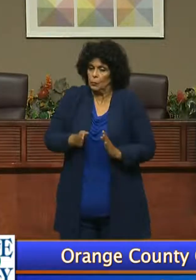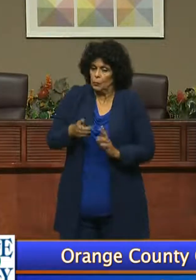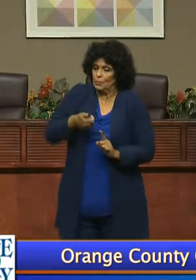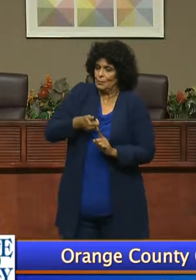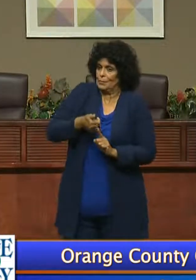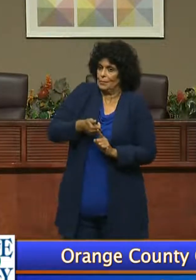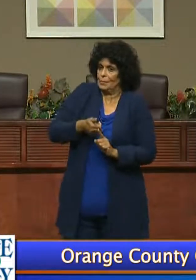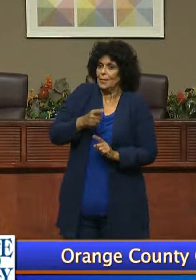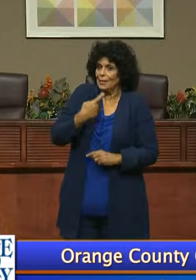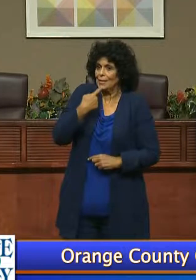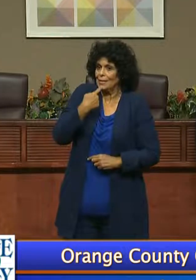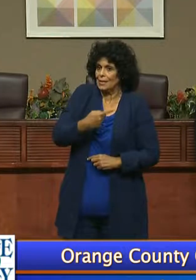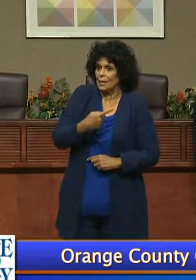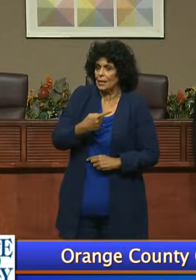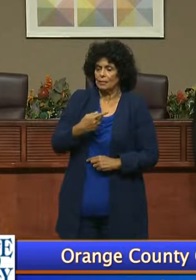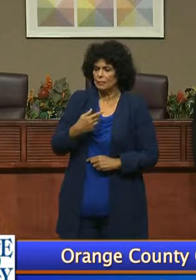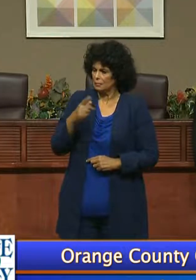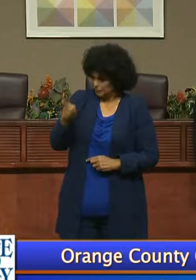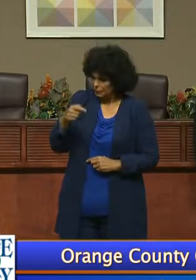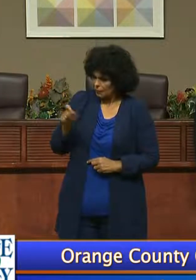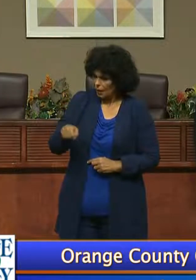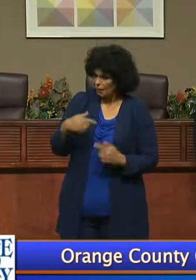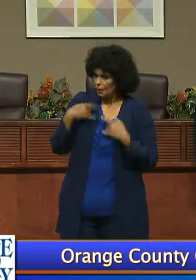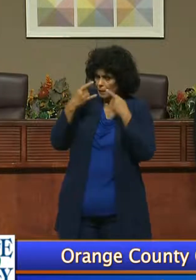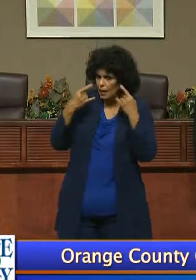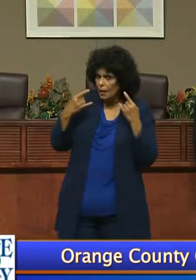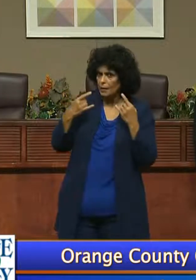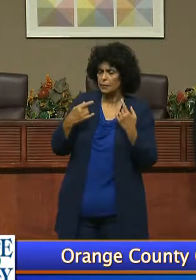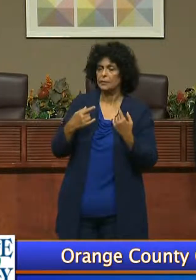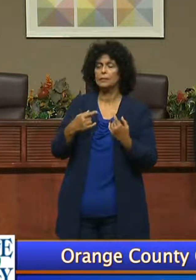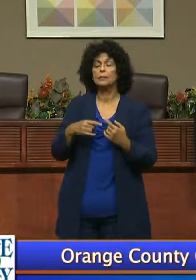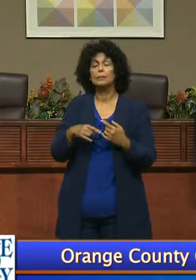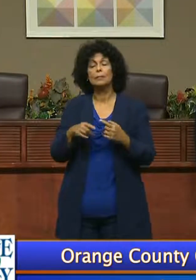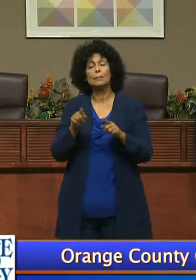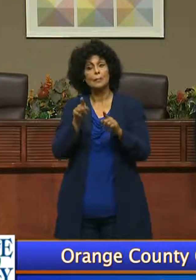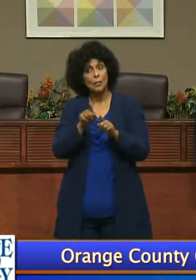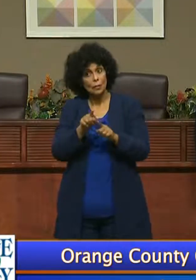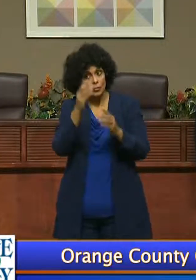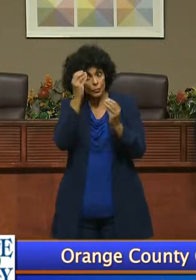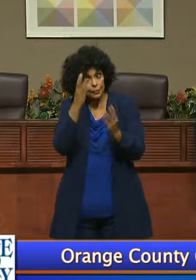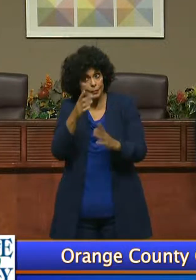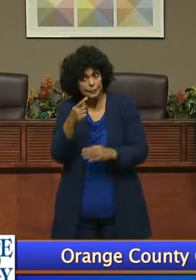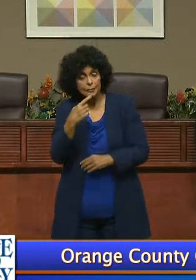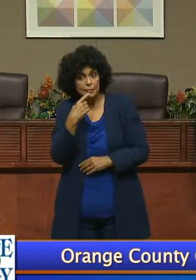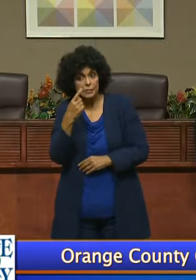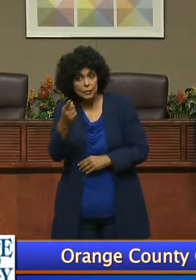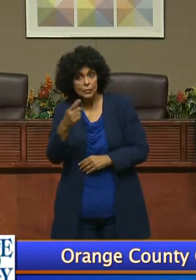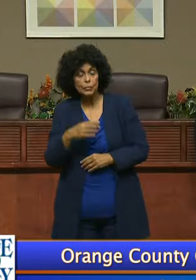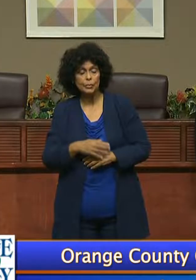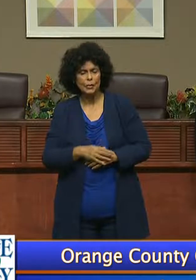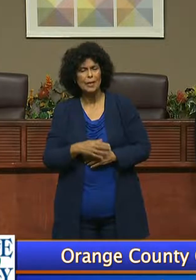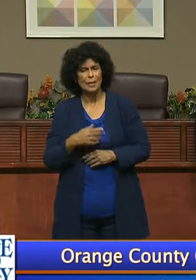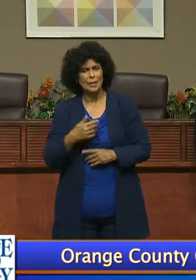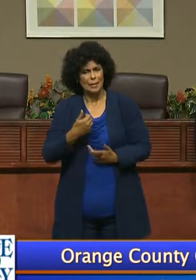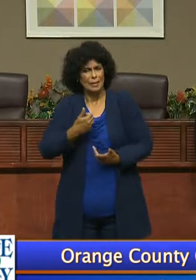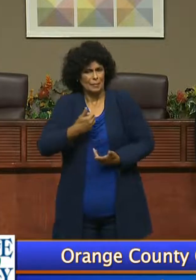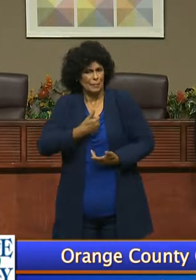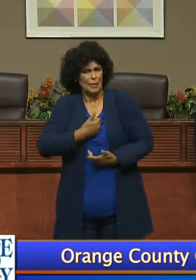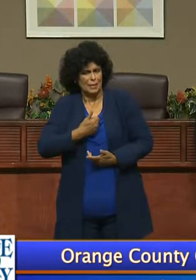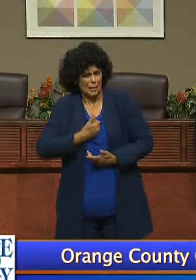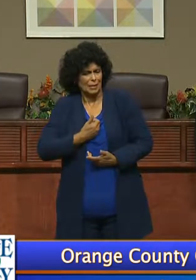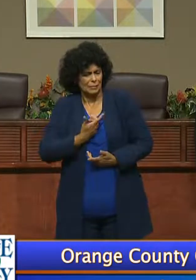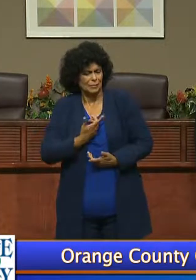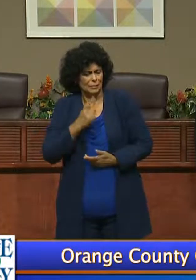necessity to have a mask on. But also, I was saying to you that, but this is just anecdotally, but